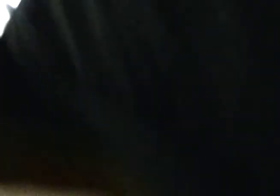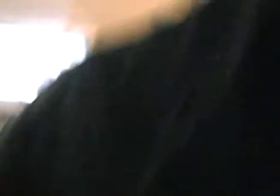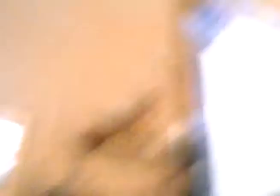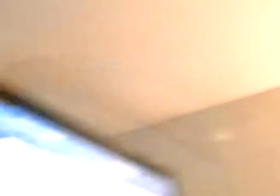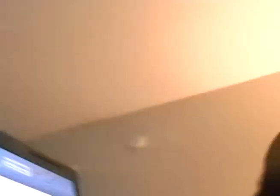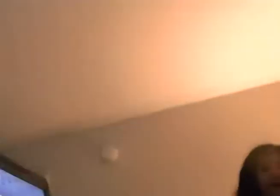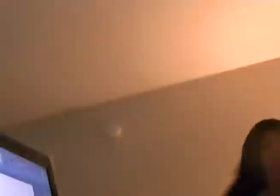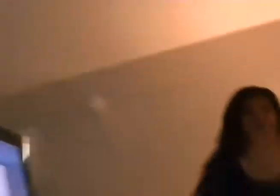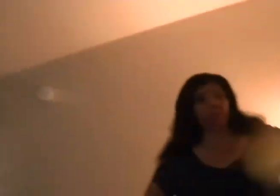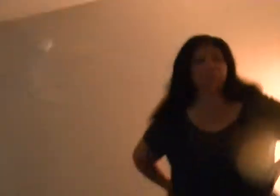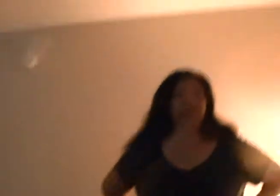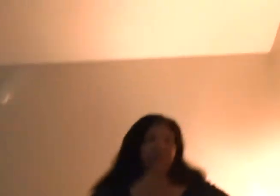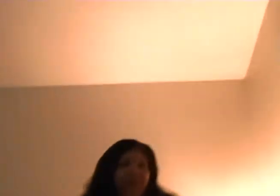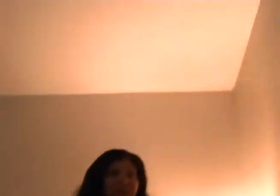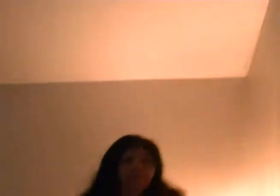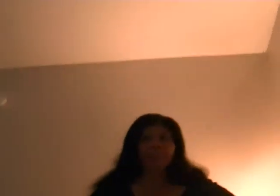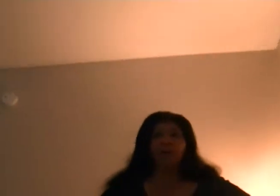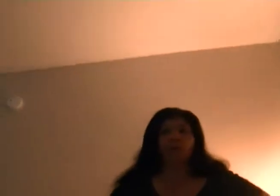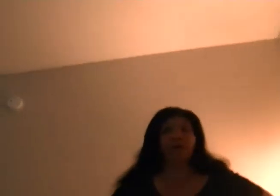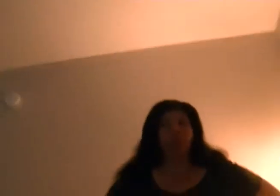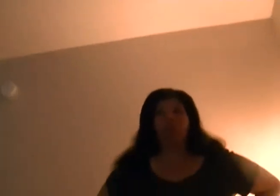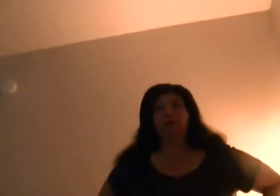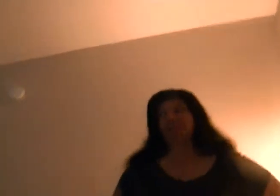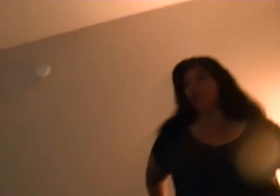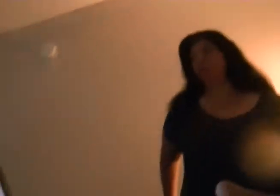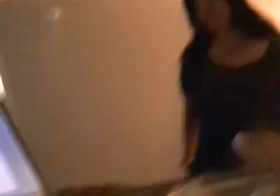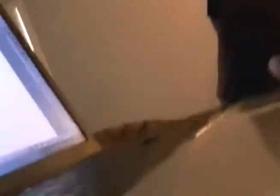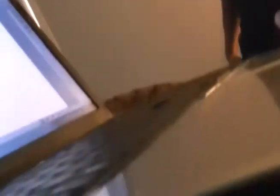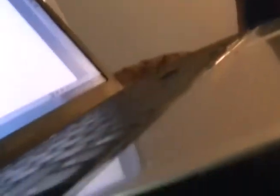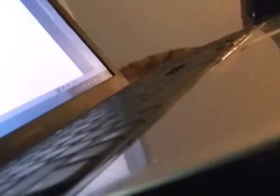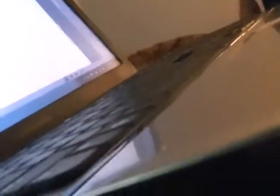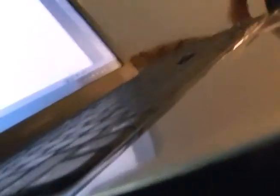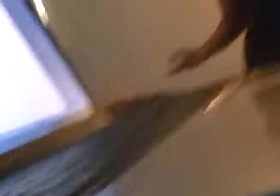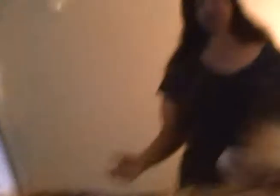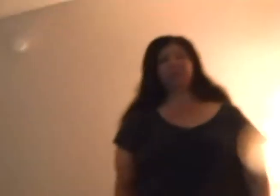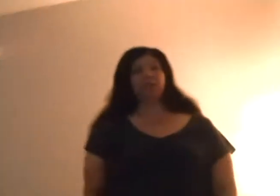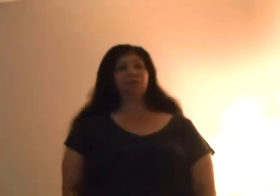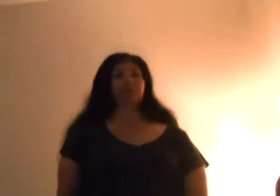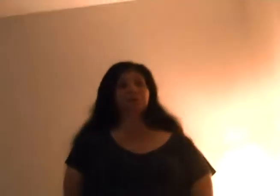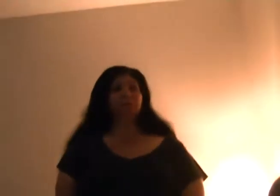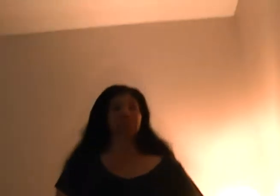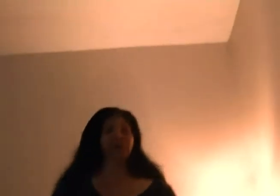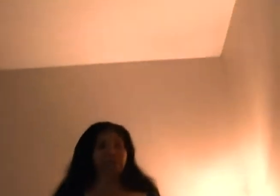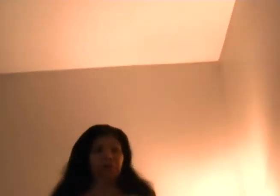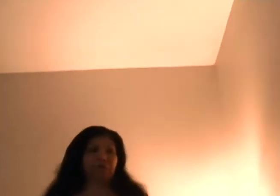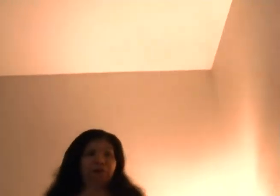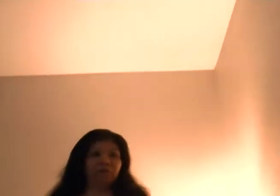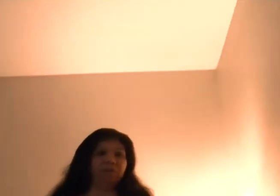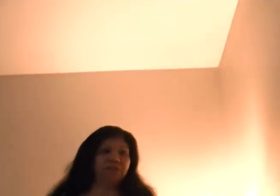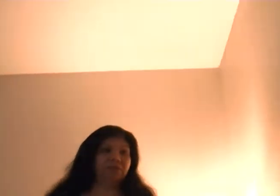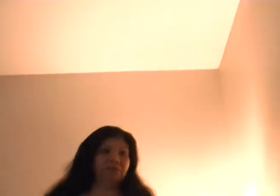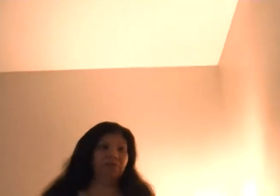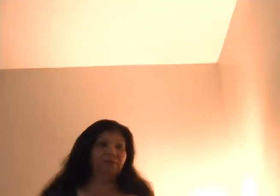have to be going about our father's business. When they couldn't find him, where was he? About his father's business.